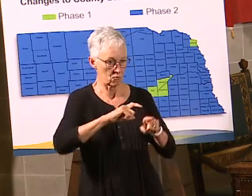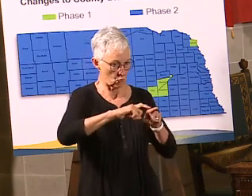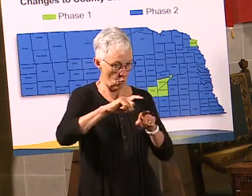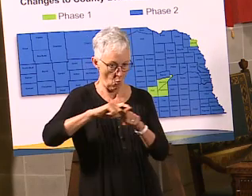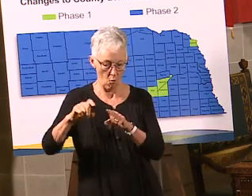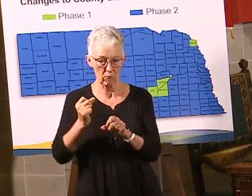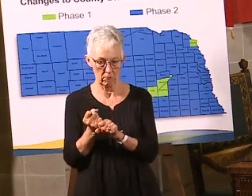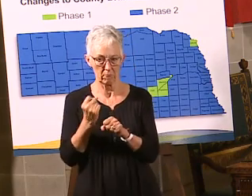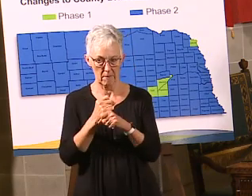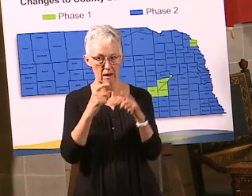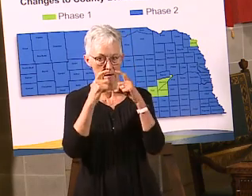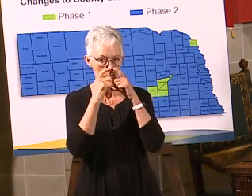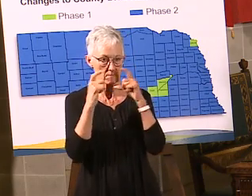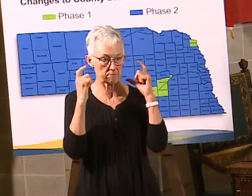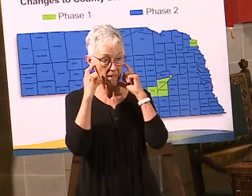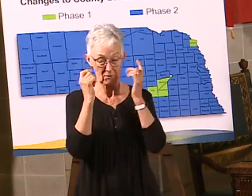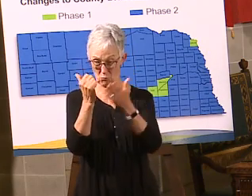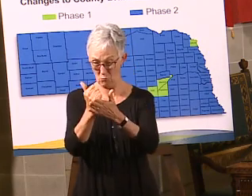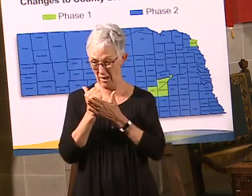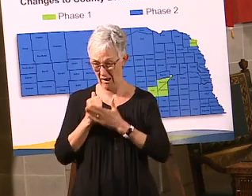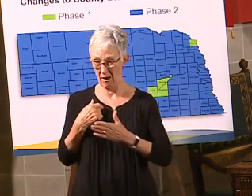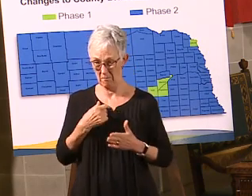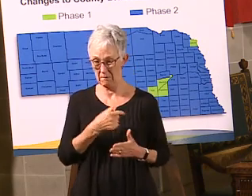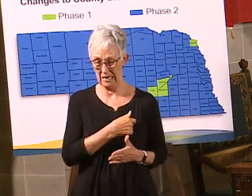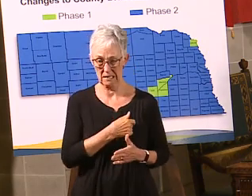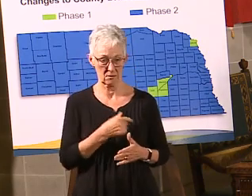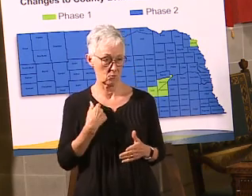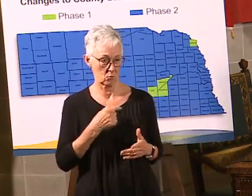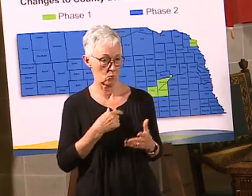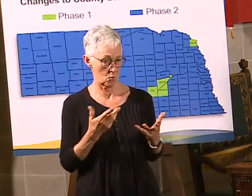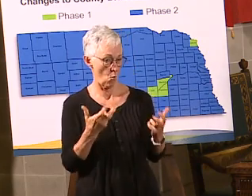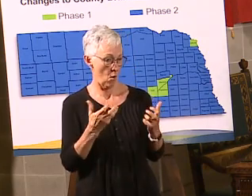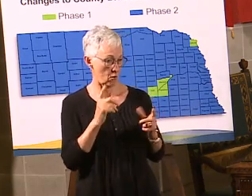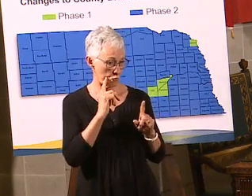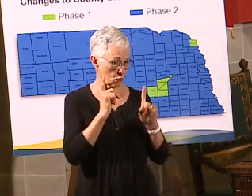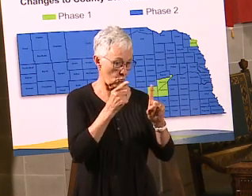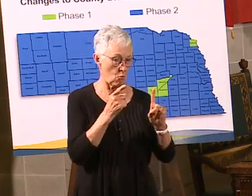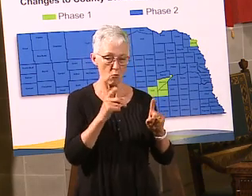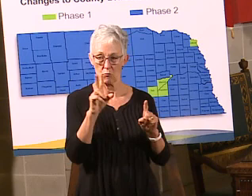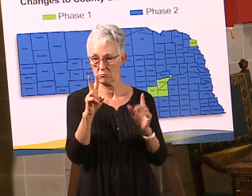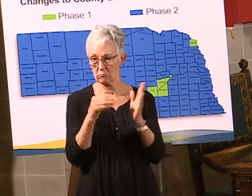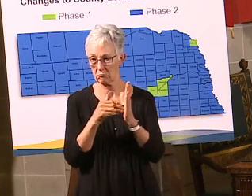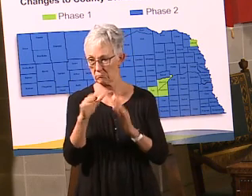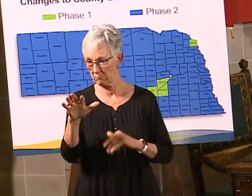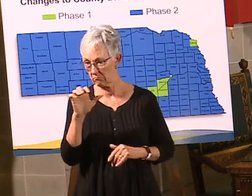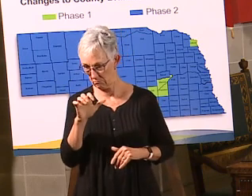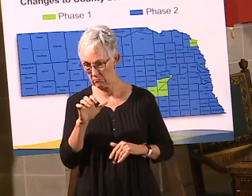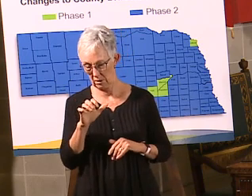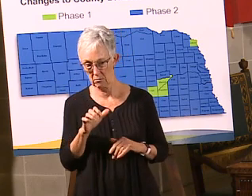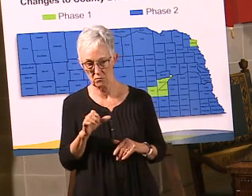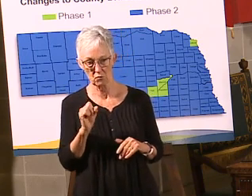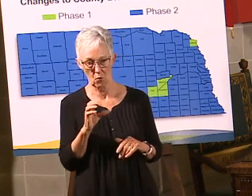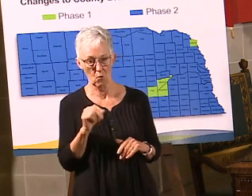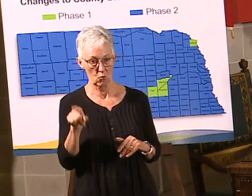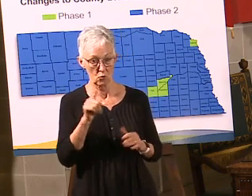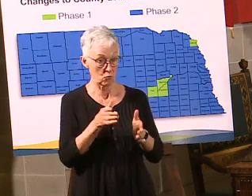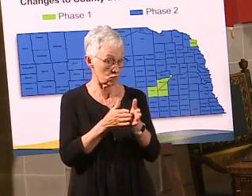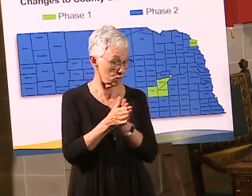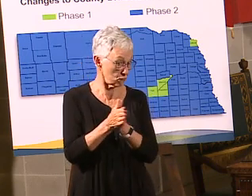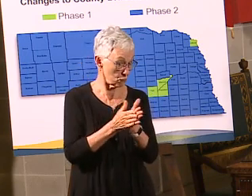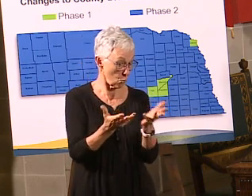again, please help us out. We're about halfway there. So anybody who's interested in sewing those masks to be distributed, please look at